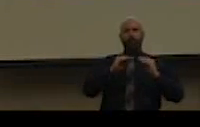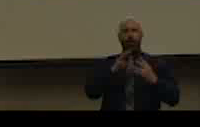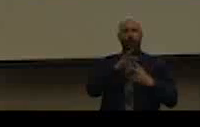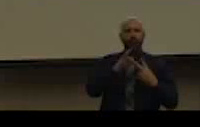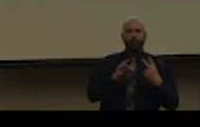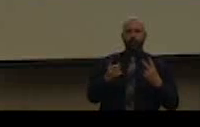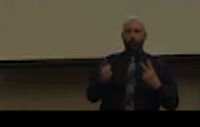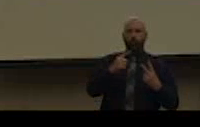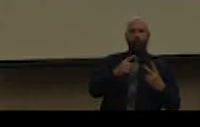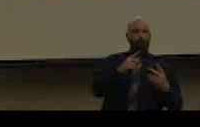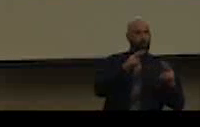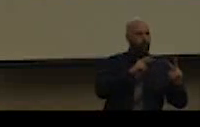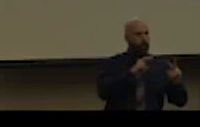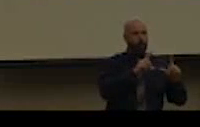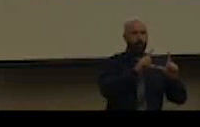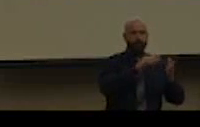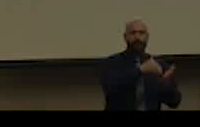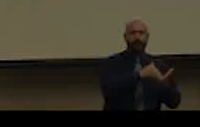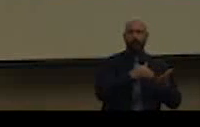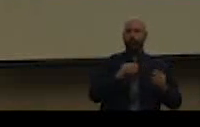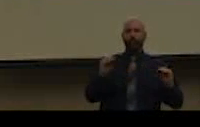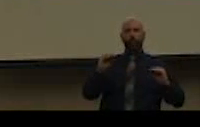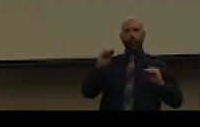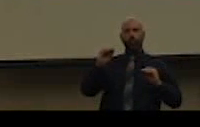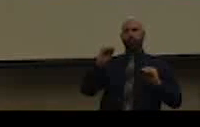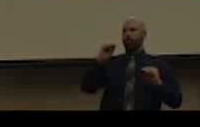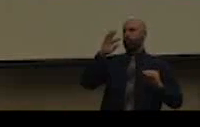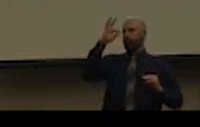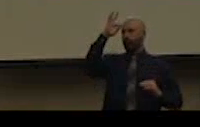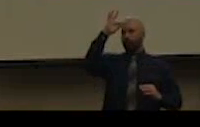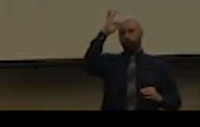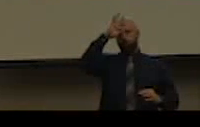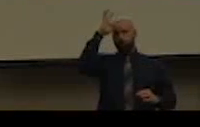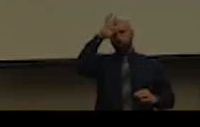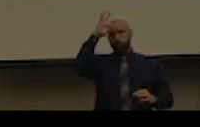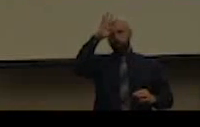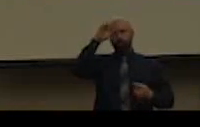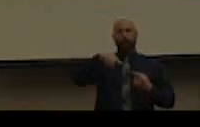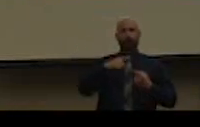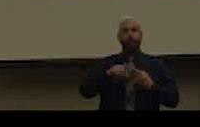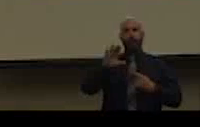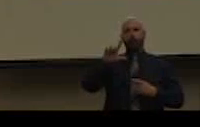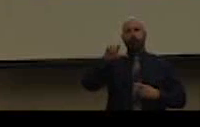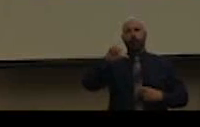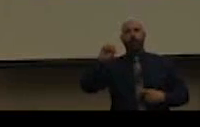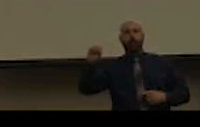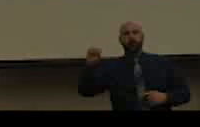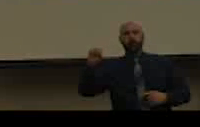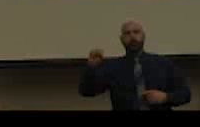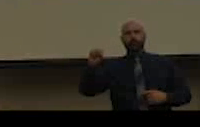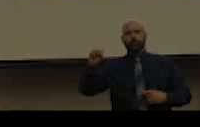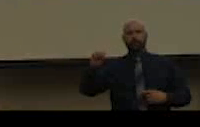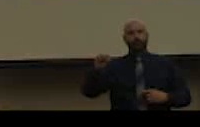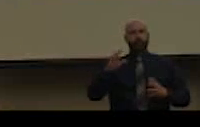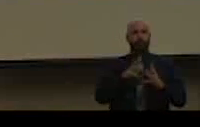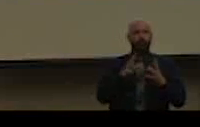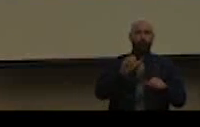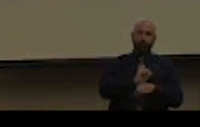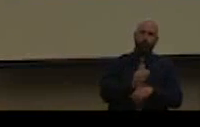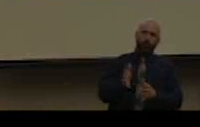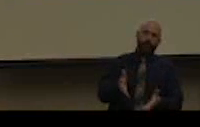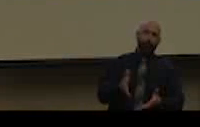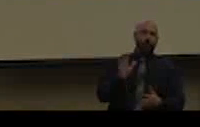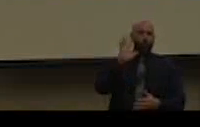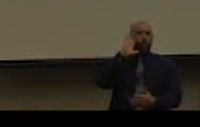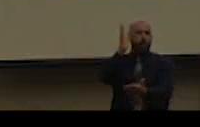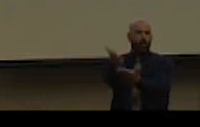about class and what that means, the acronym. So much work to be done. So much work. We'll be there.